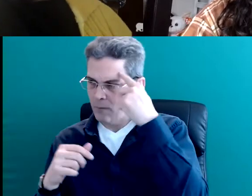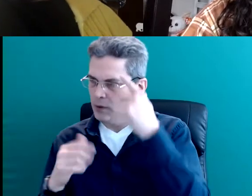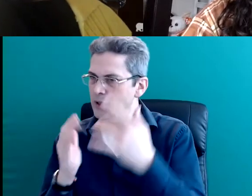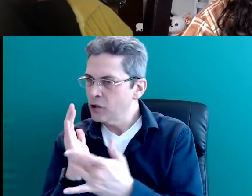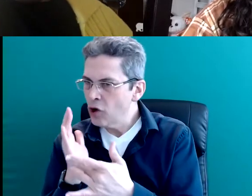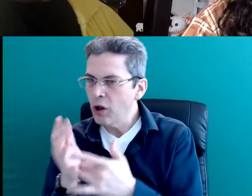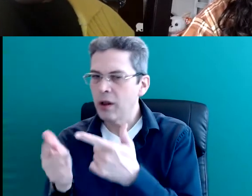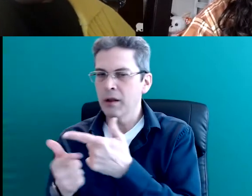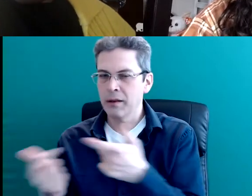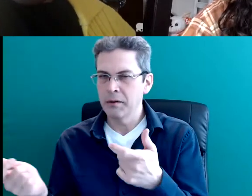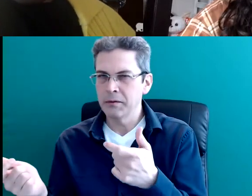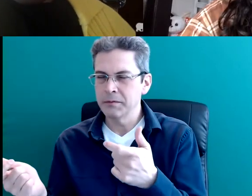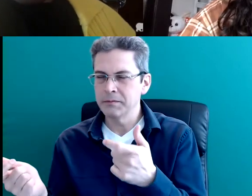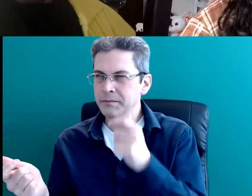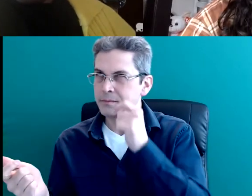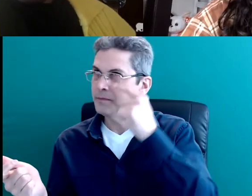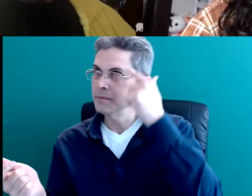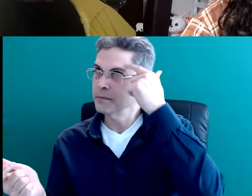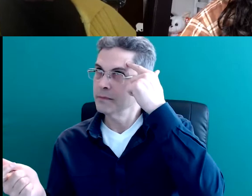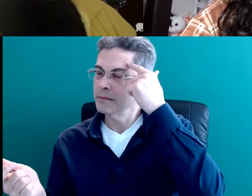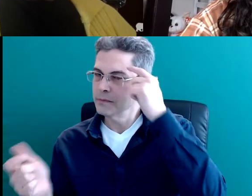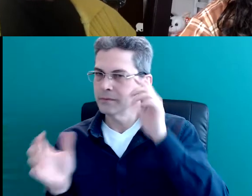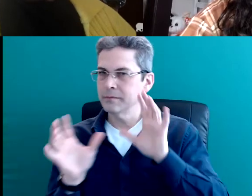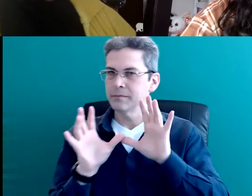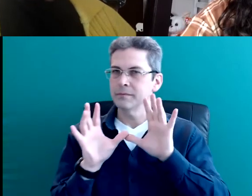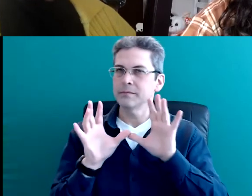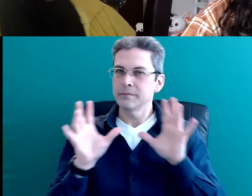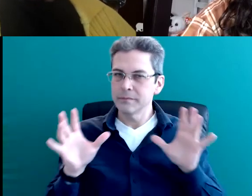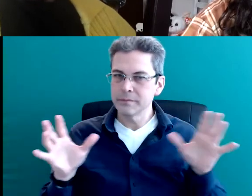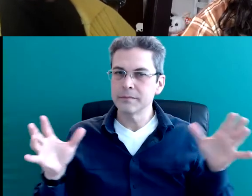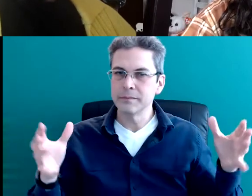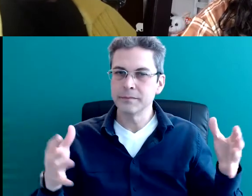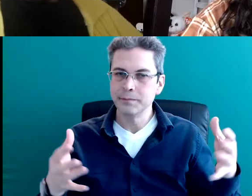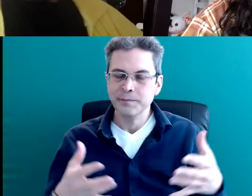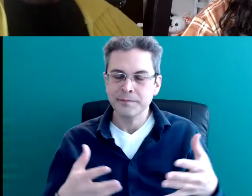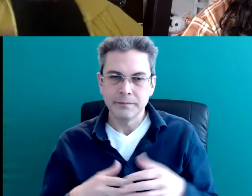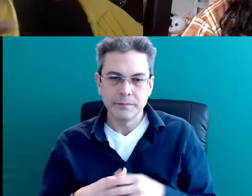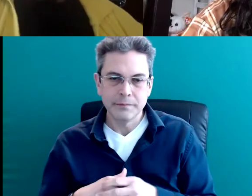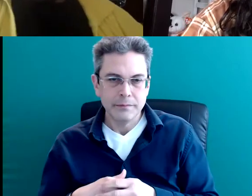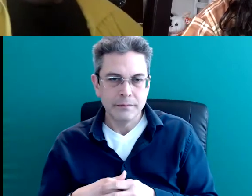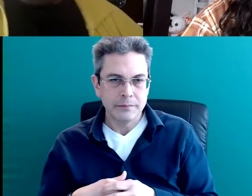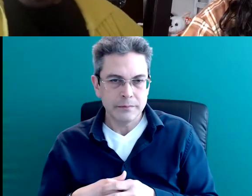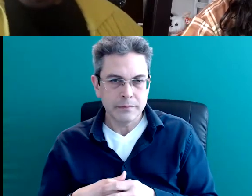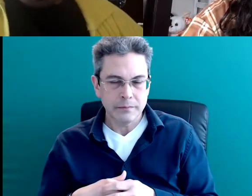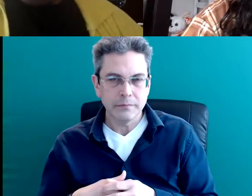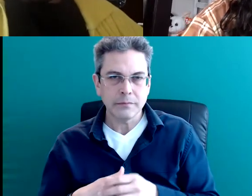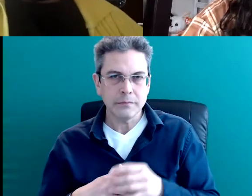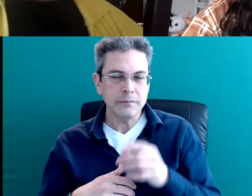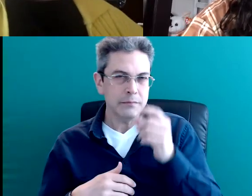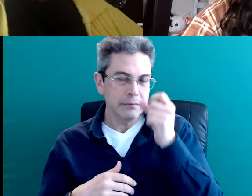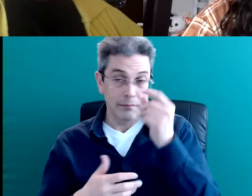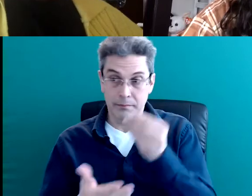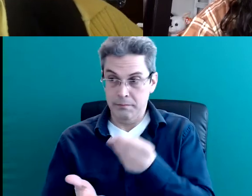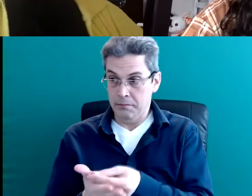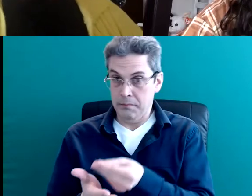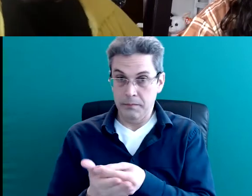and not really understanding that that the distribution of resources is